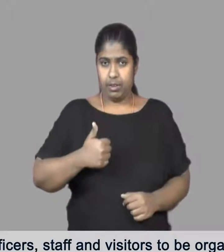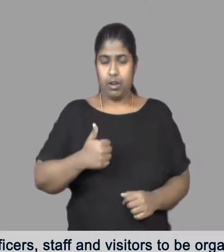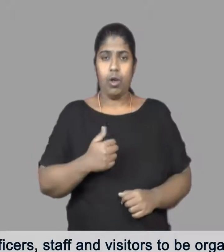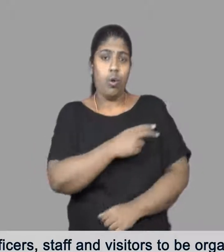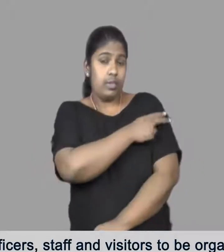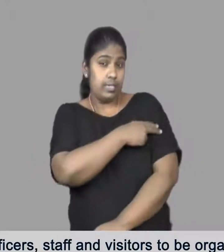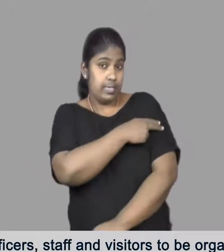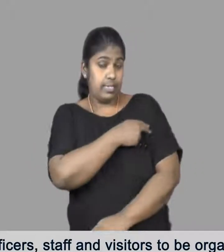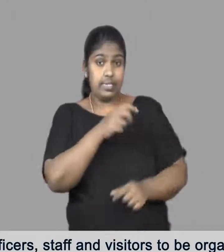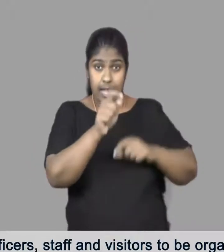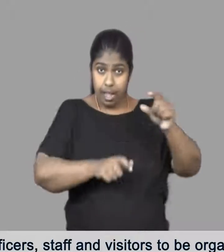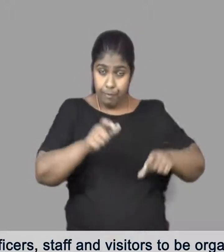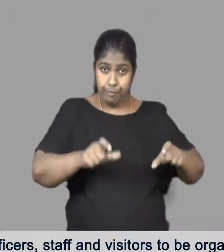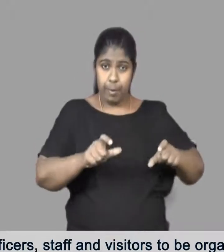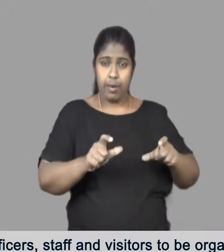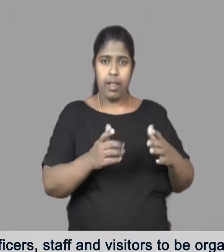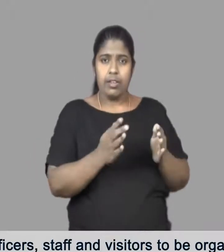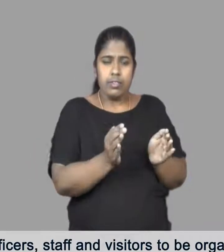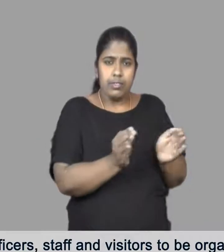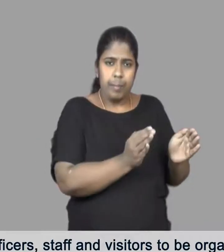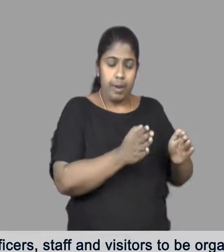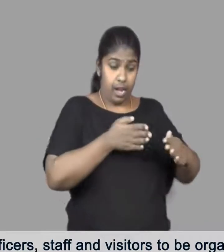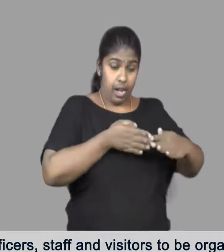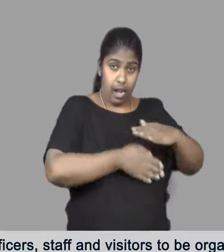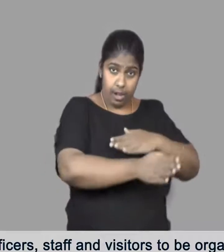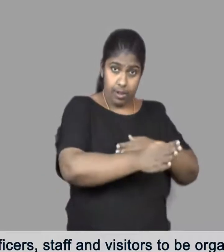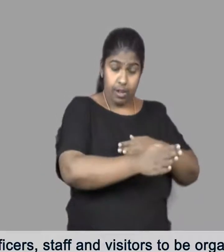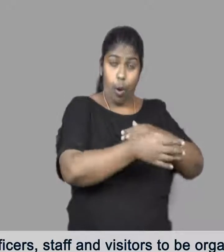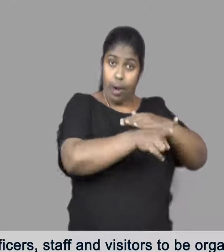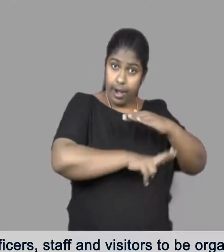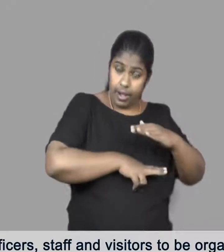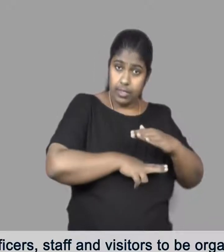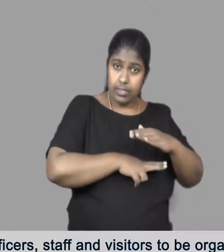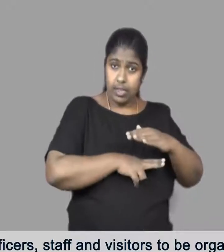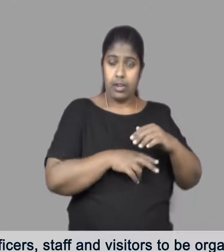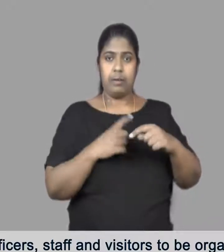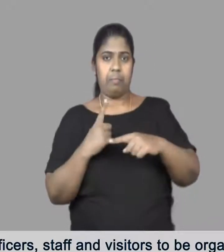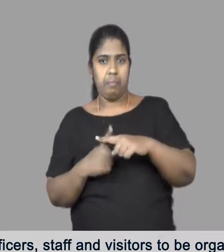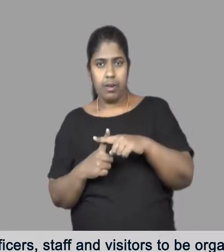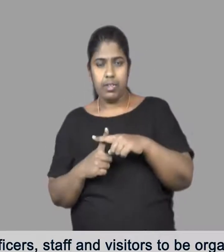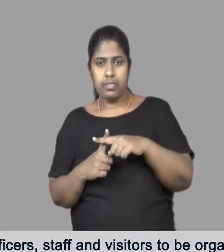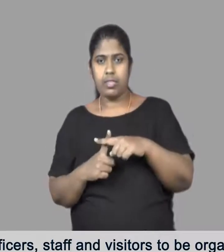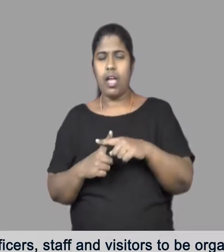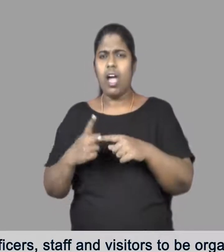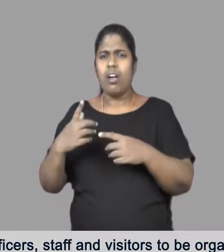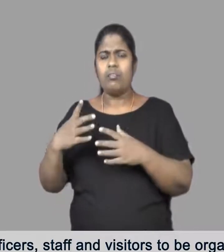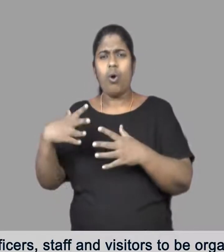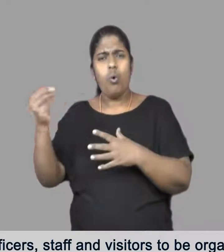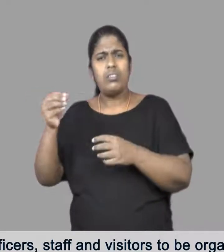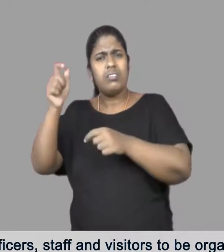entry and exit for officers, staff, and